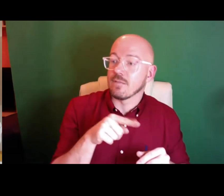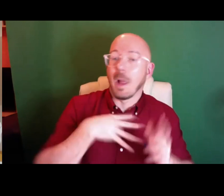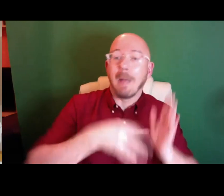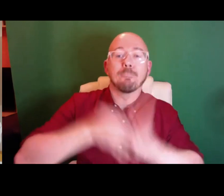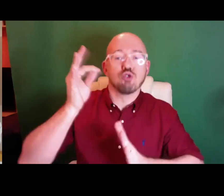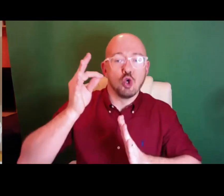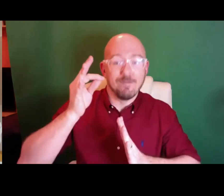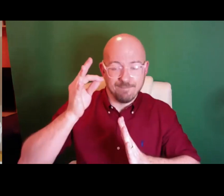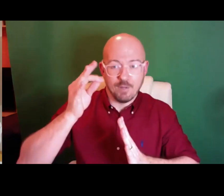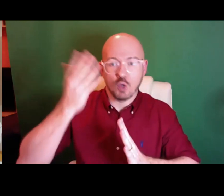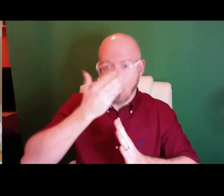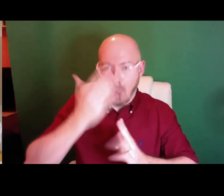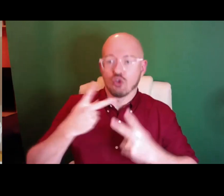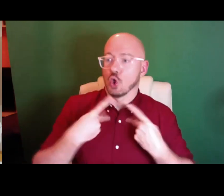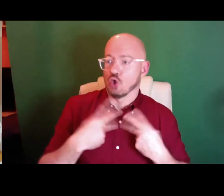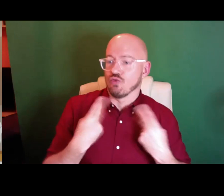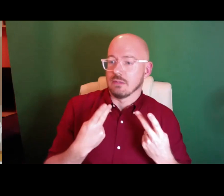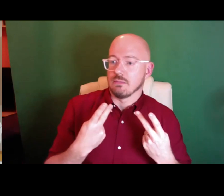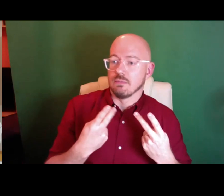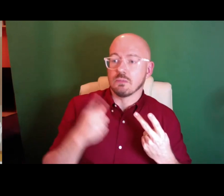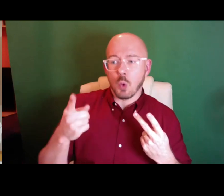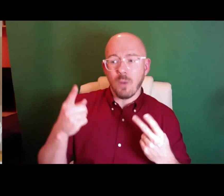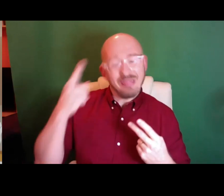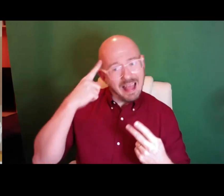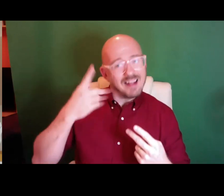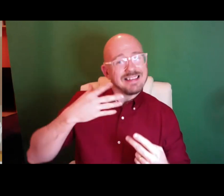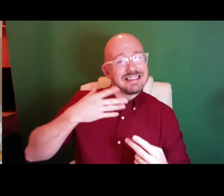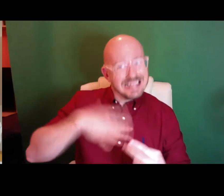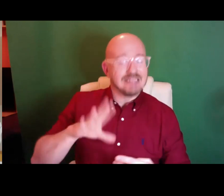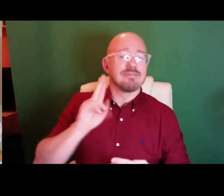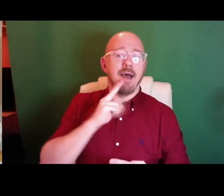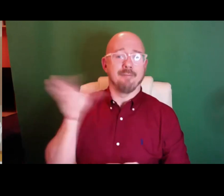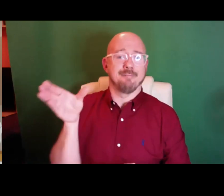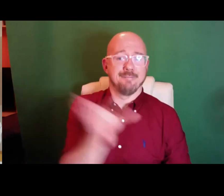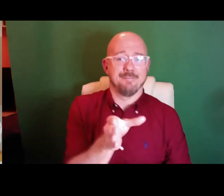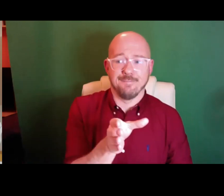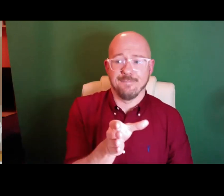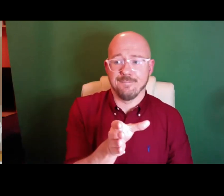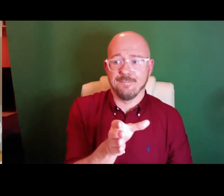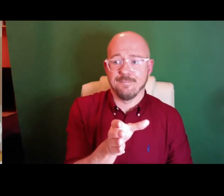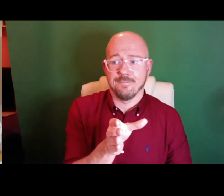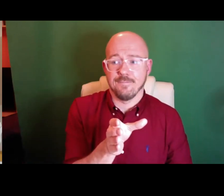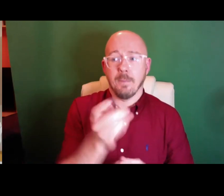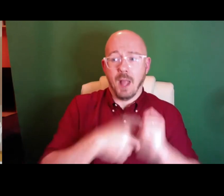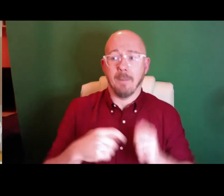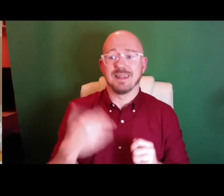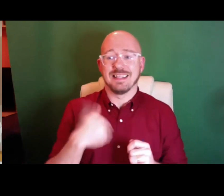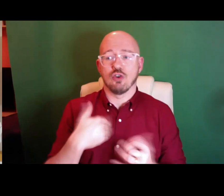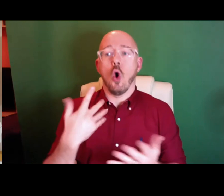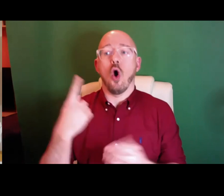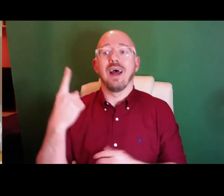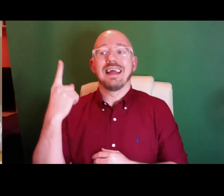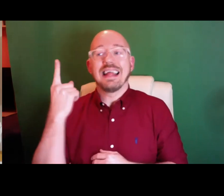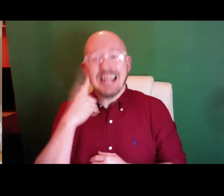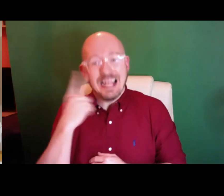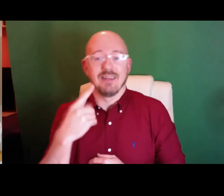She asks about the fact that we've said we need more teachers of the deaf and we need to improve more fluency of people who